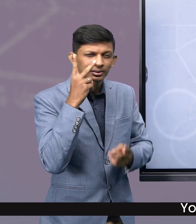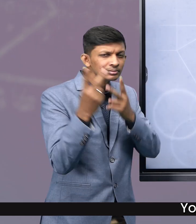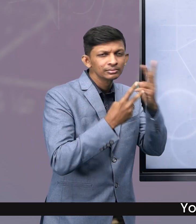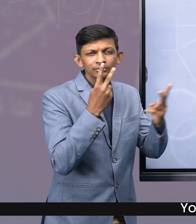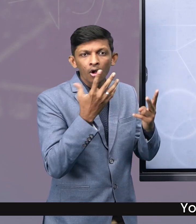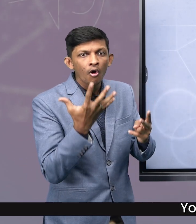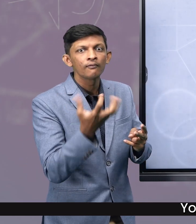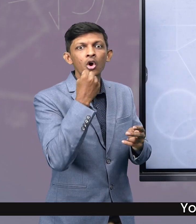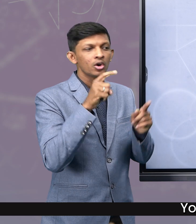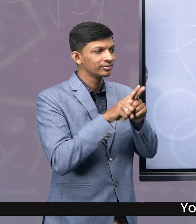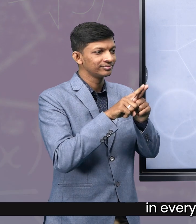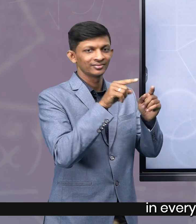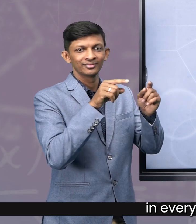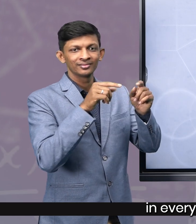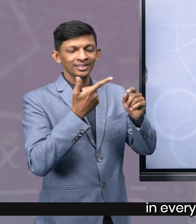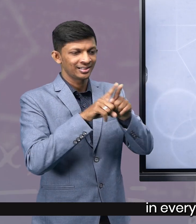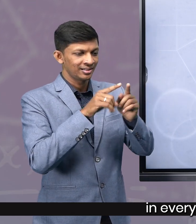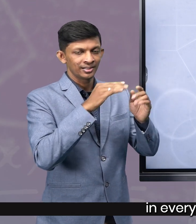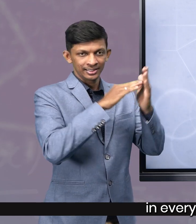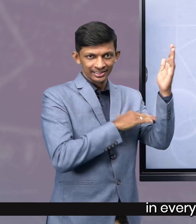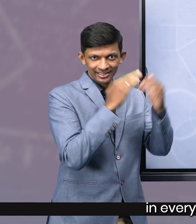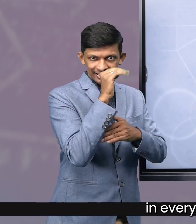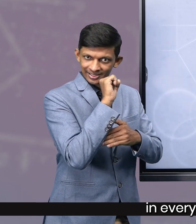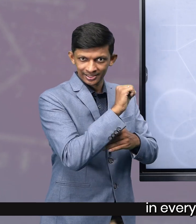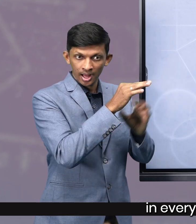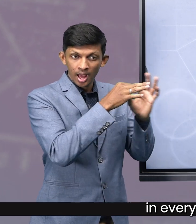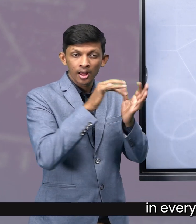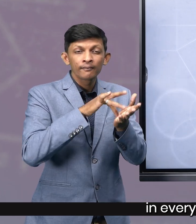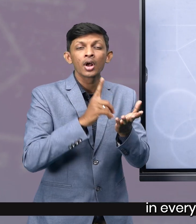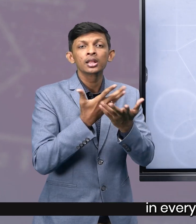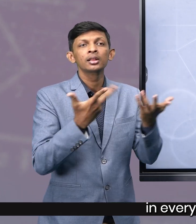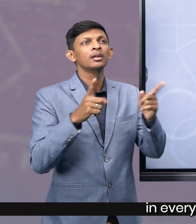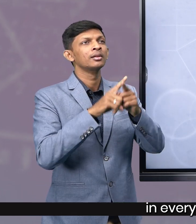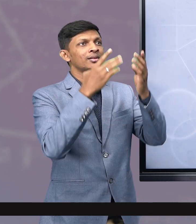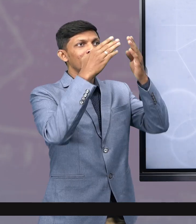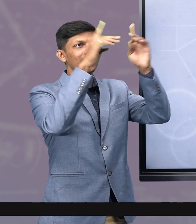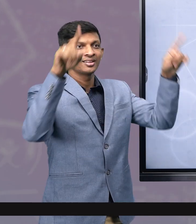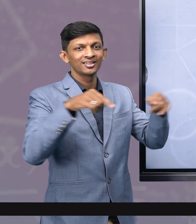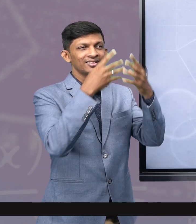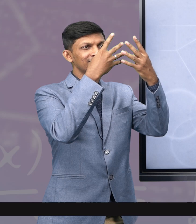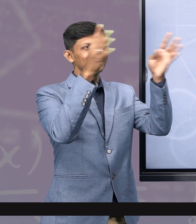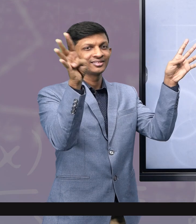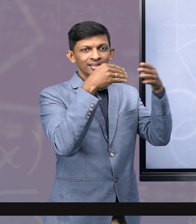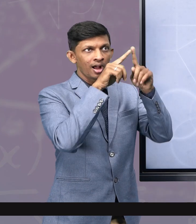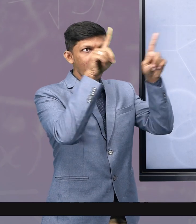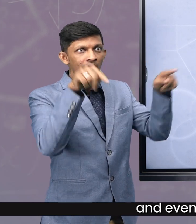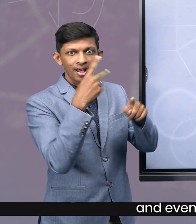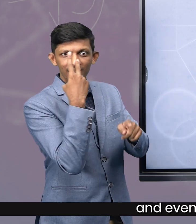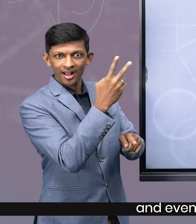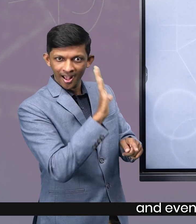You can find polygons in everyday objects like windows, traffic signs, and even the shape